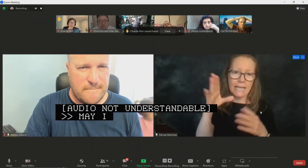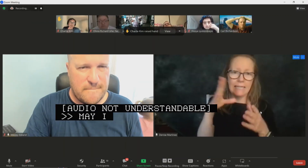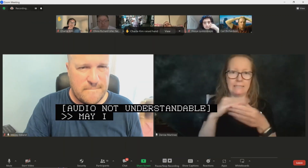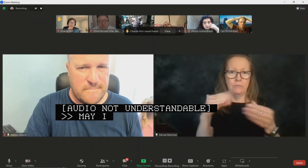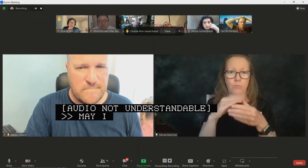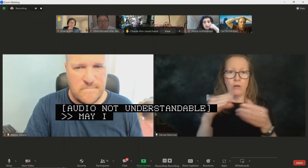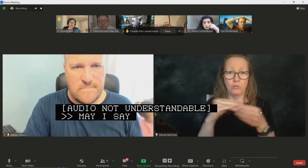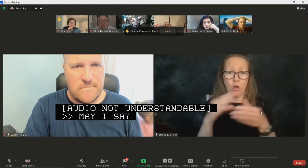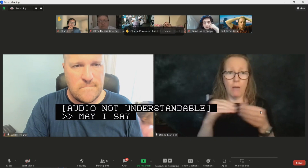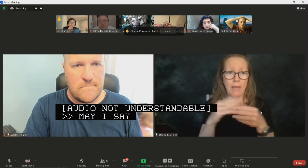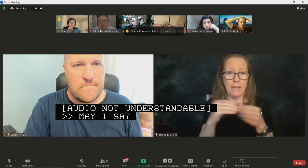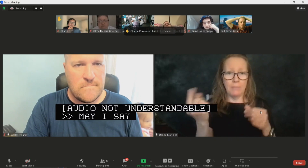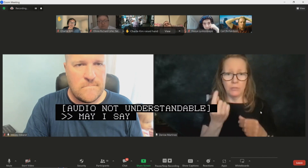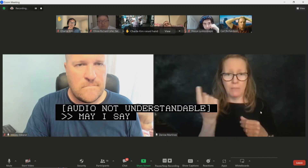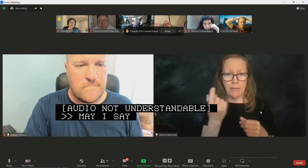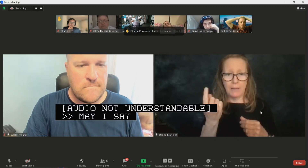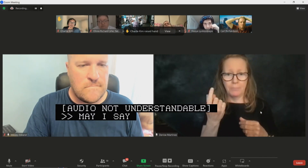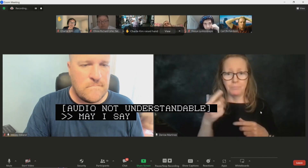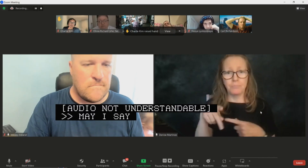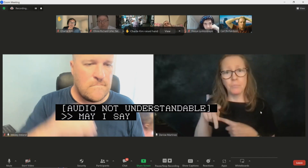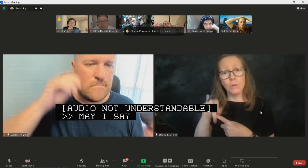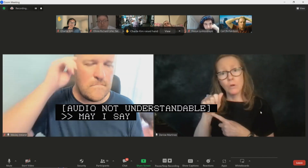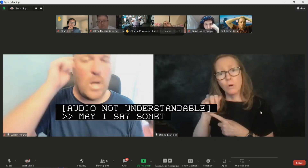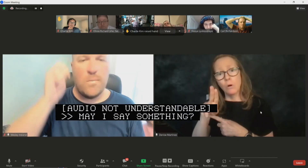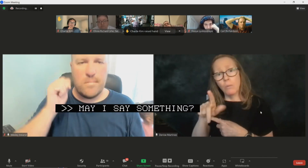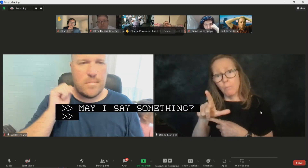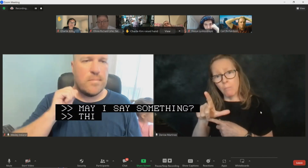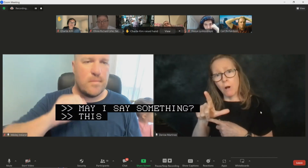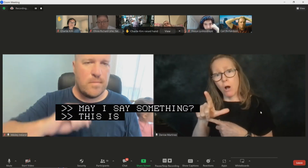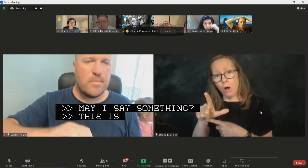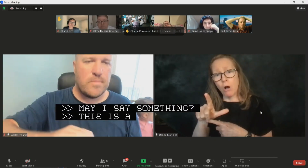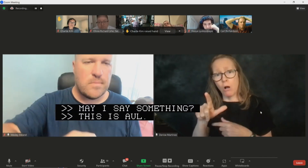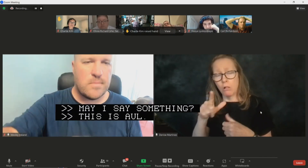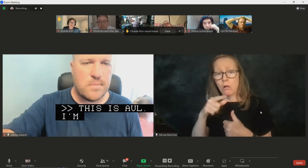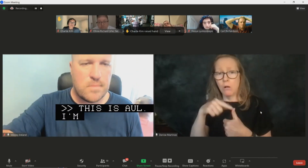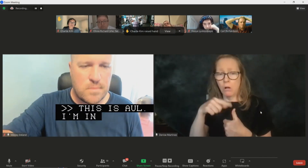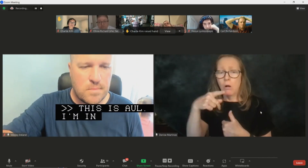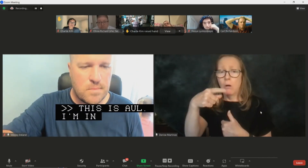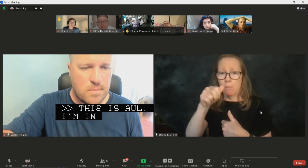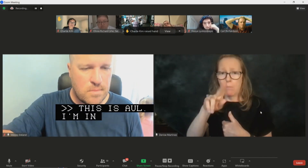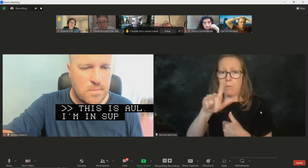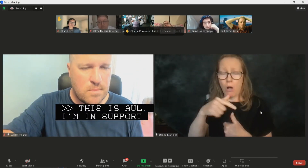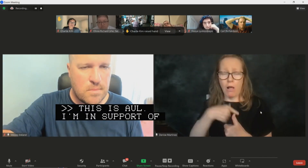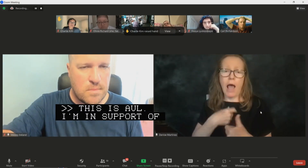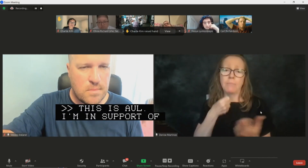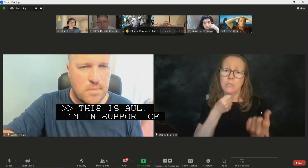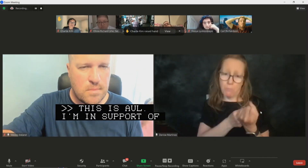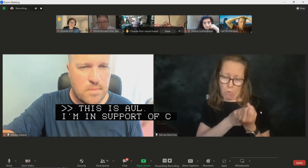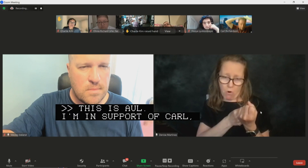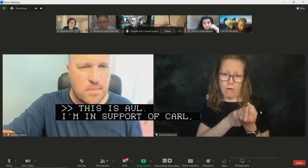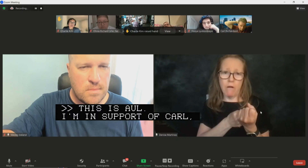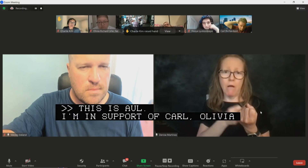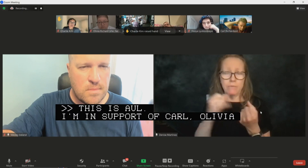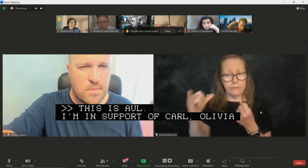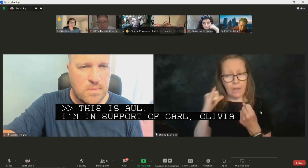This is Paul. I'm in support of Carl, Olivia, and Mr. Kelly. Oh, yeah. Thank you.